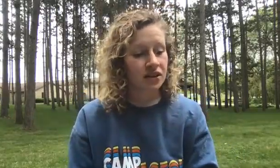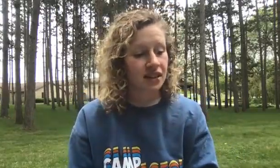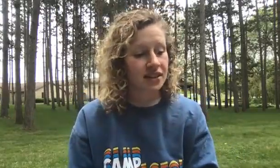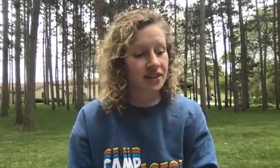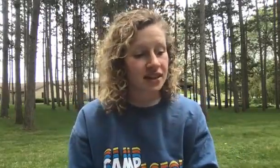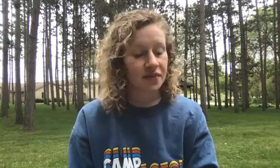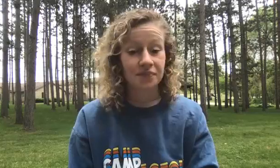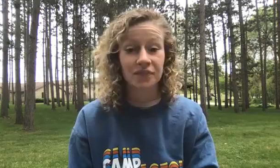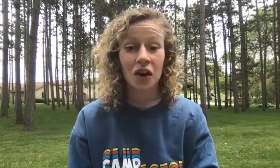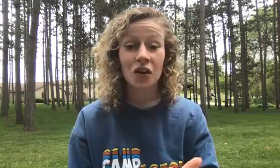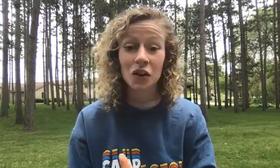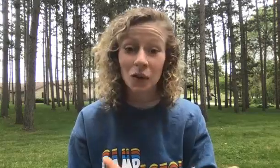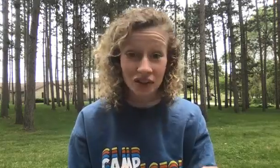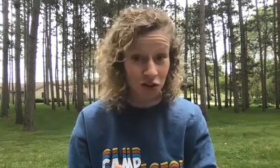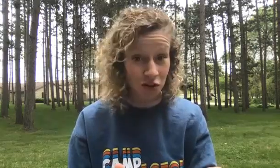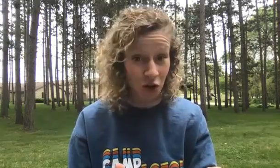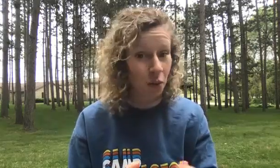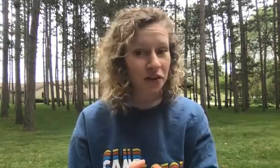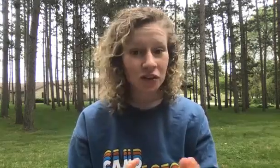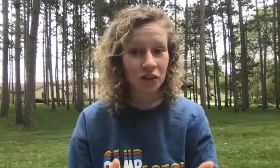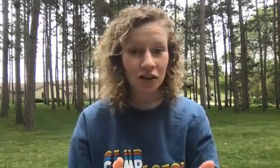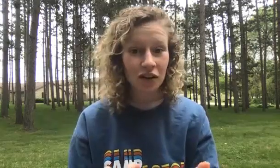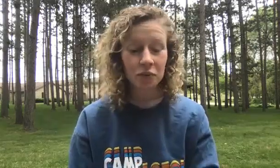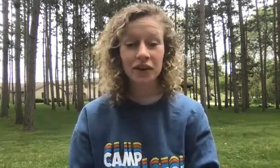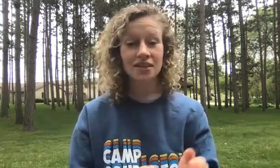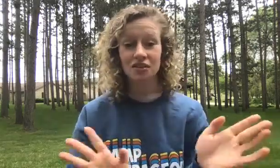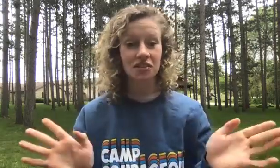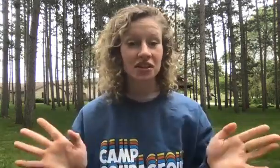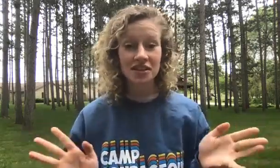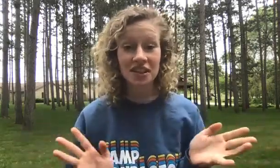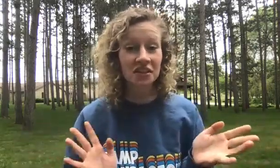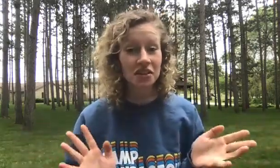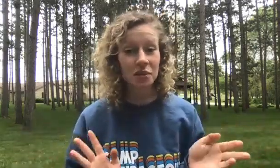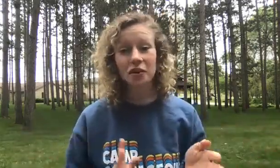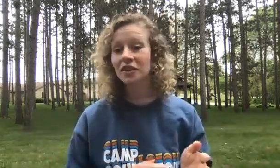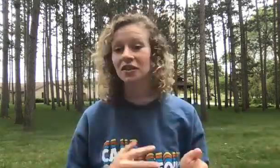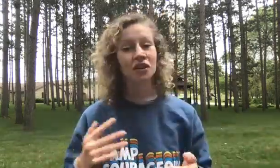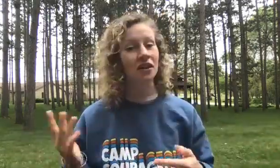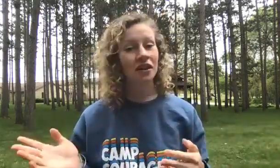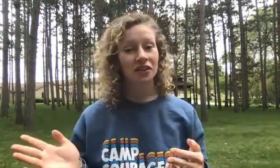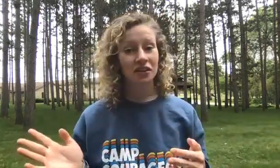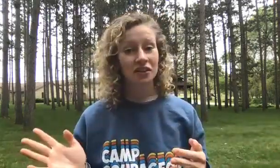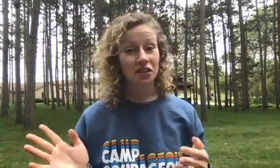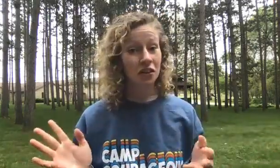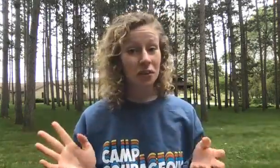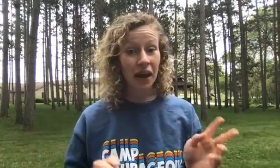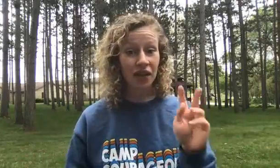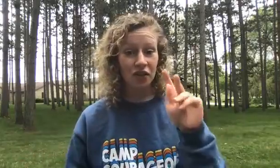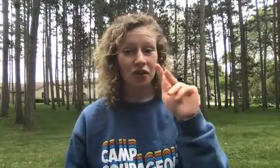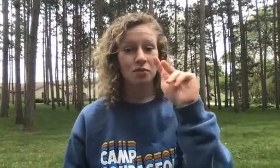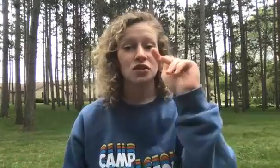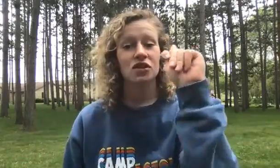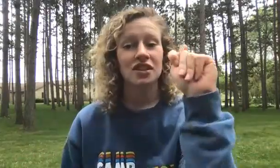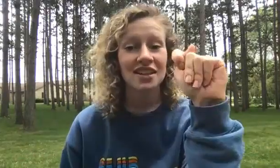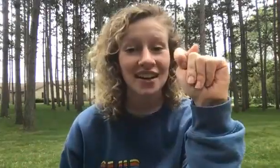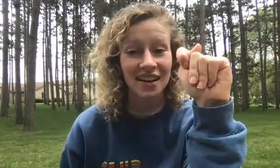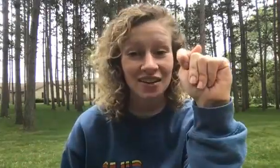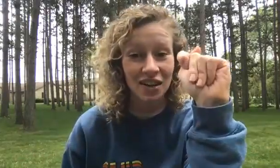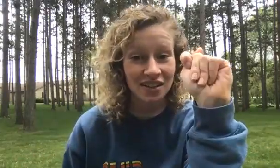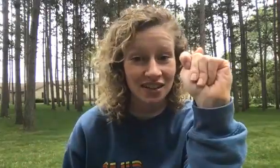Let's see. A good one to know when you're in a crowded place and you need to signal someone and you need to go to the bathroom. So you're going to take a T